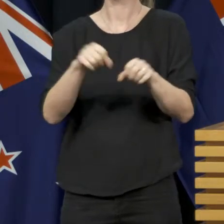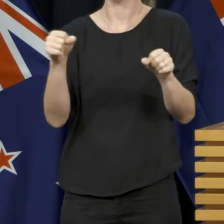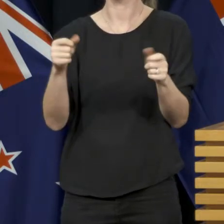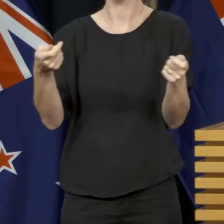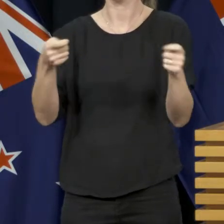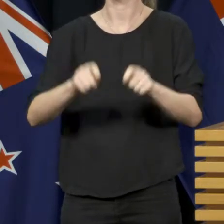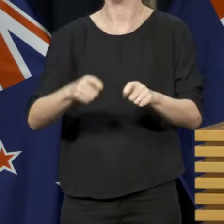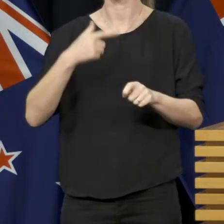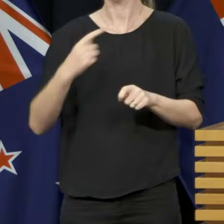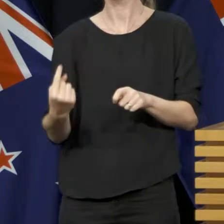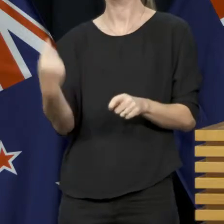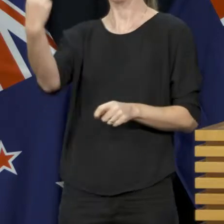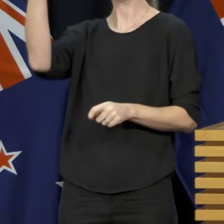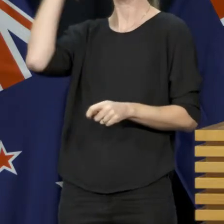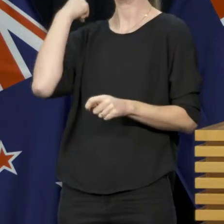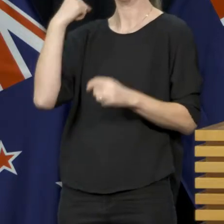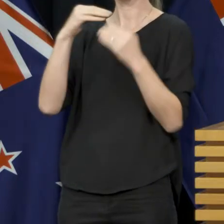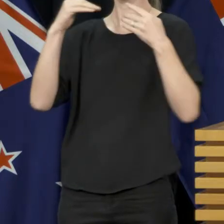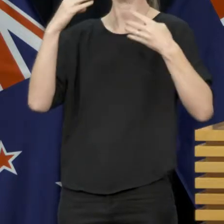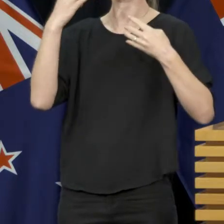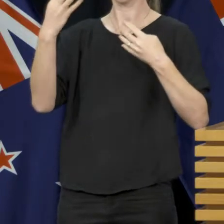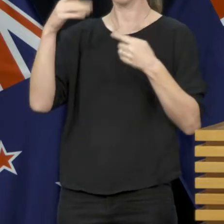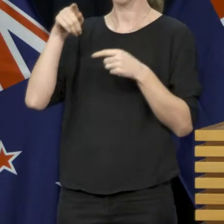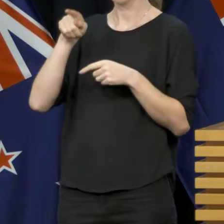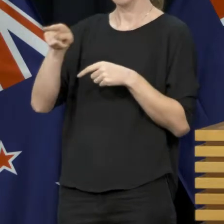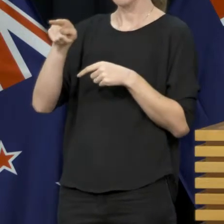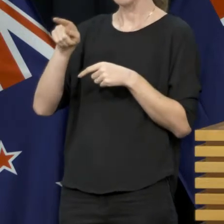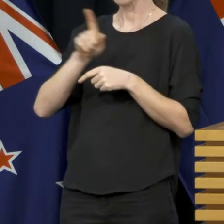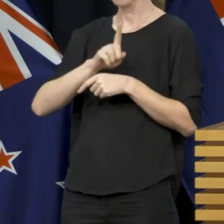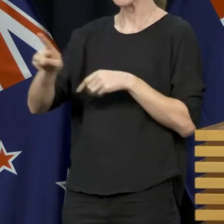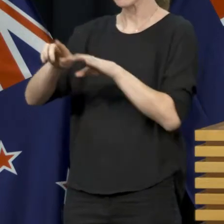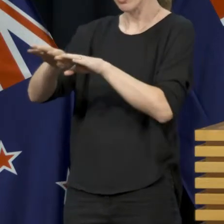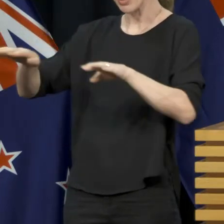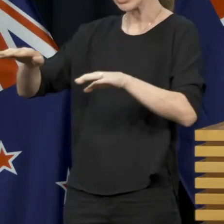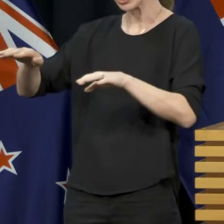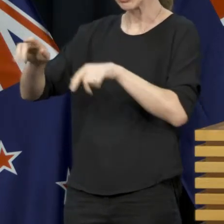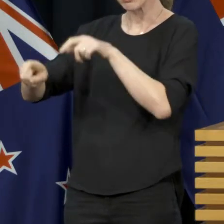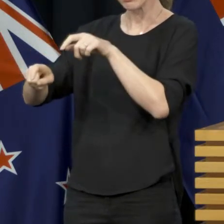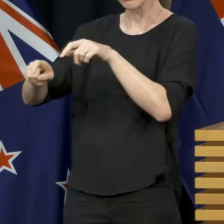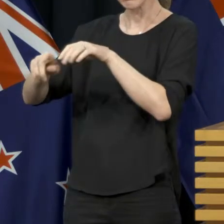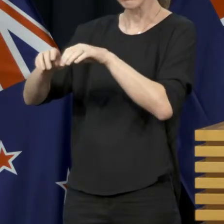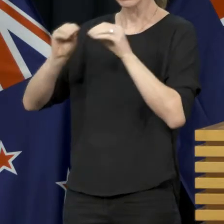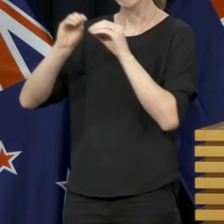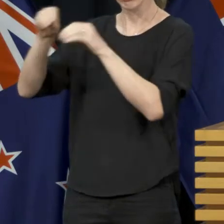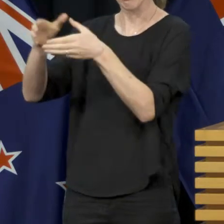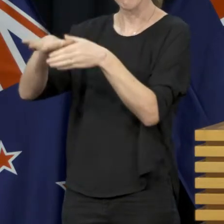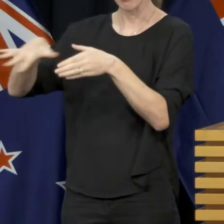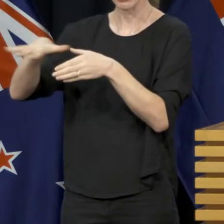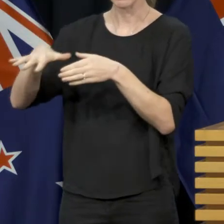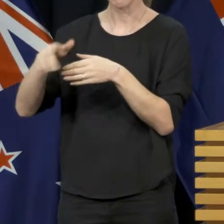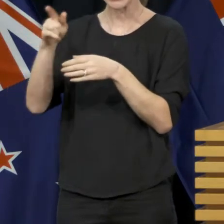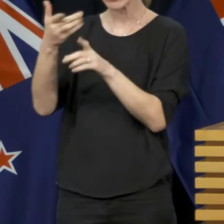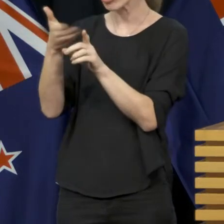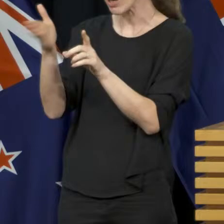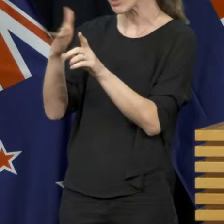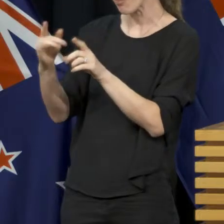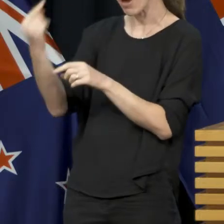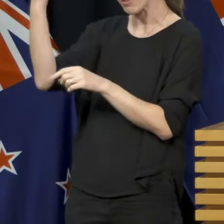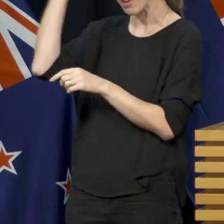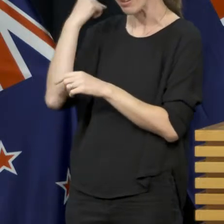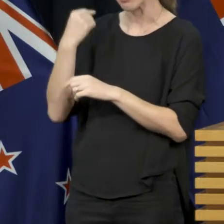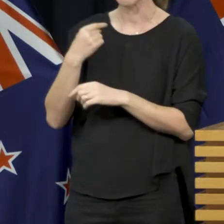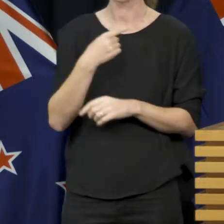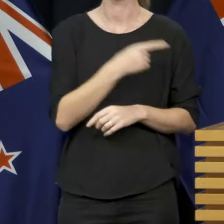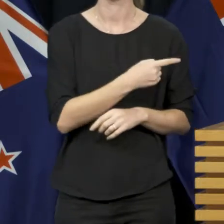his family to the beach, has he ever not been a distraction? Oh, again, I would really just push back on that.